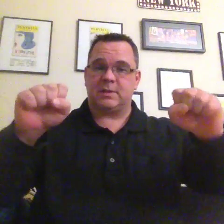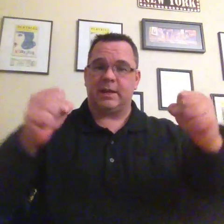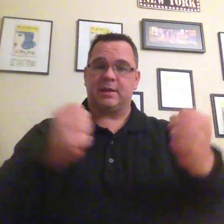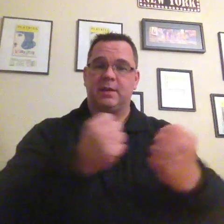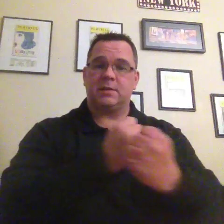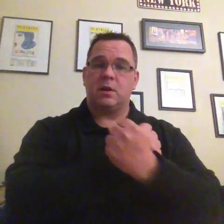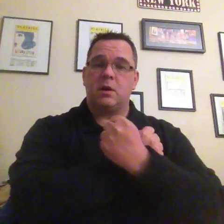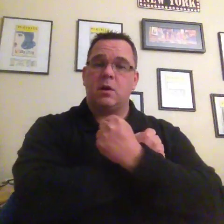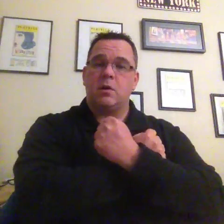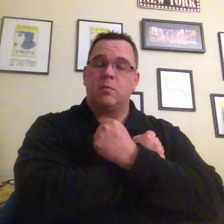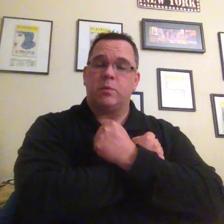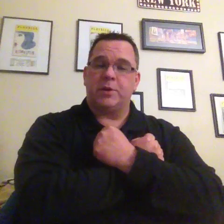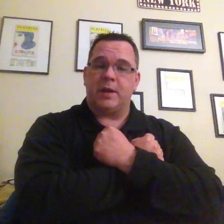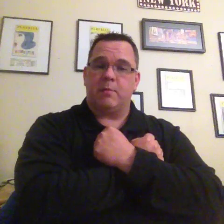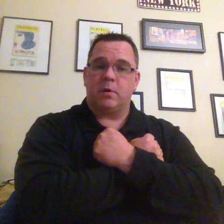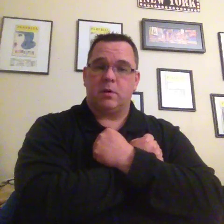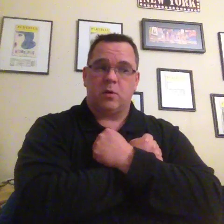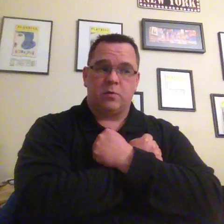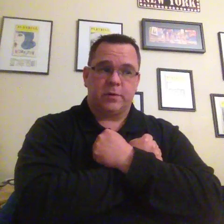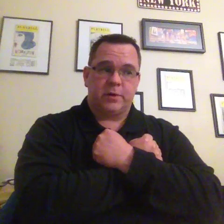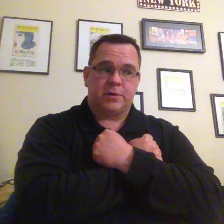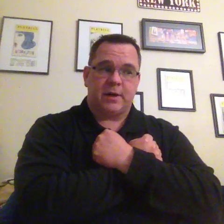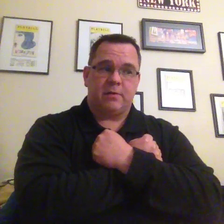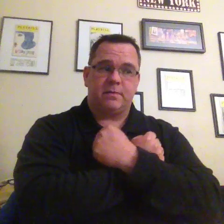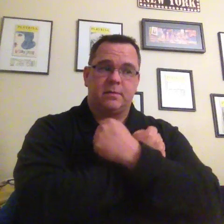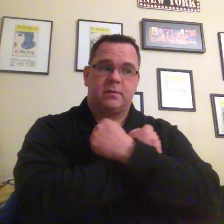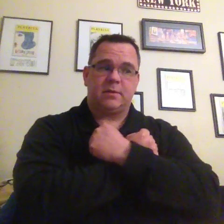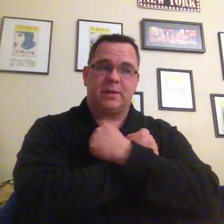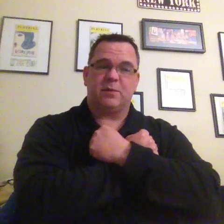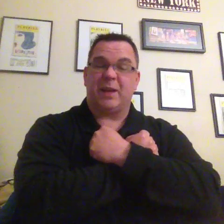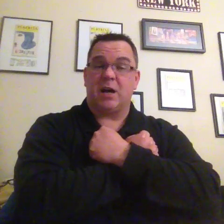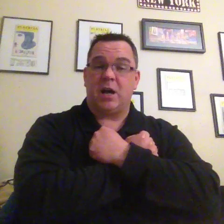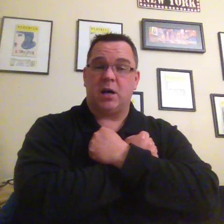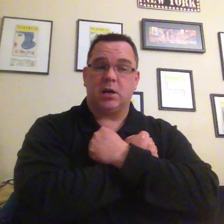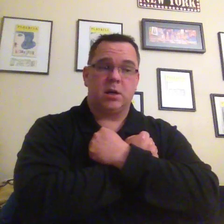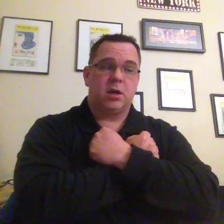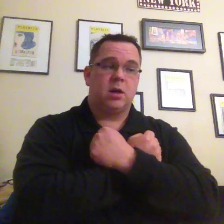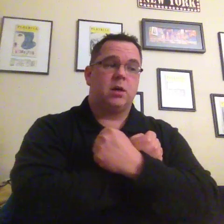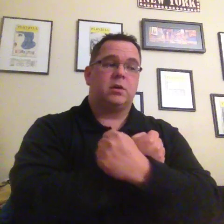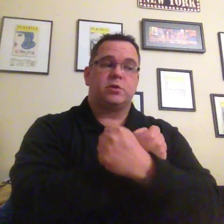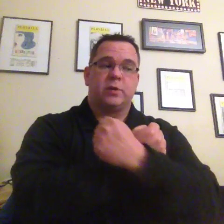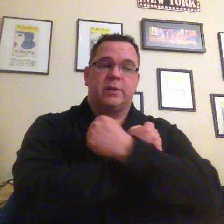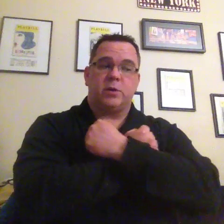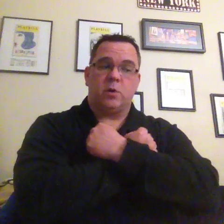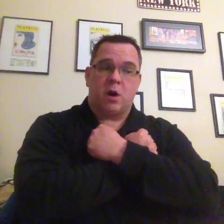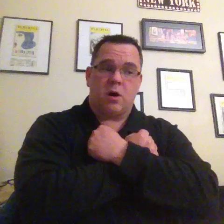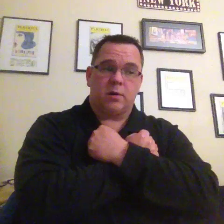like this, put them over yourself. That's for like a hug. Straight to her